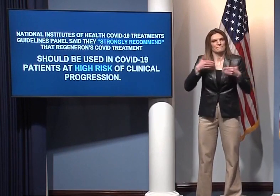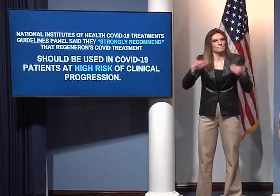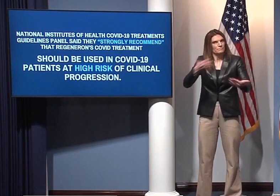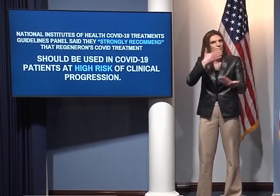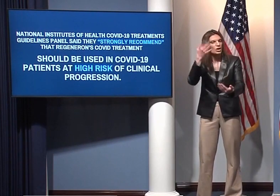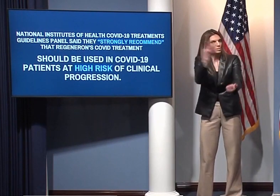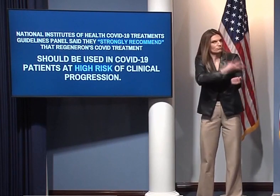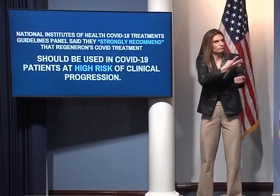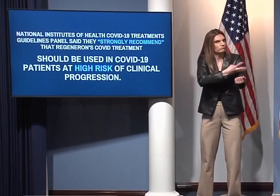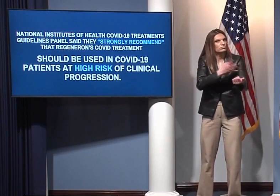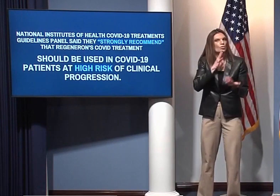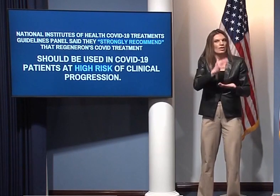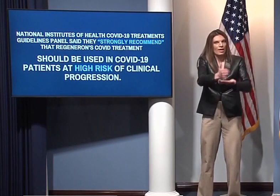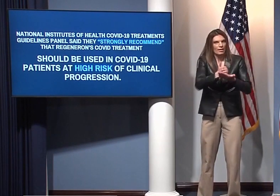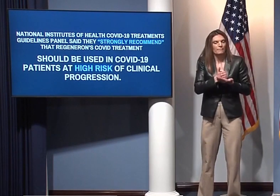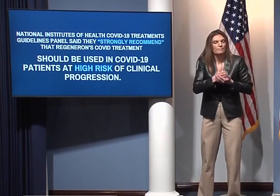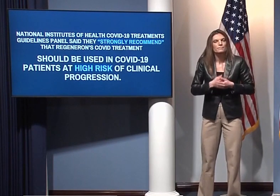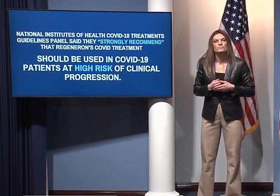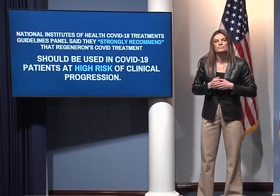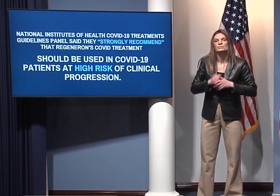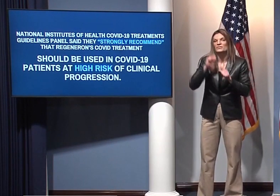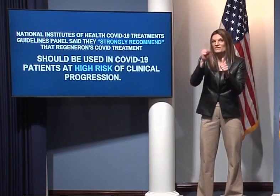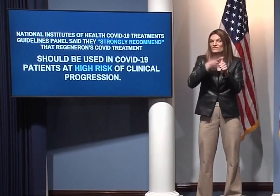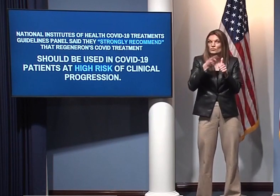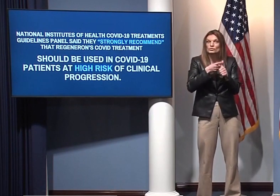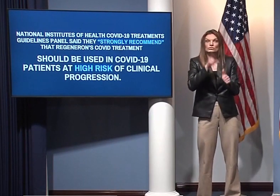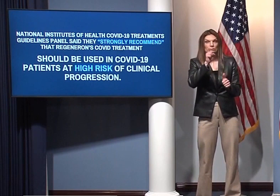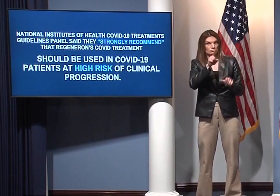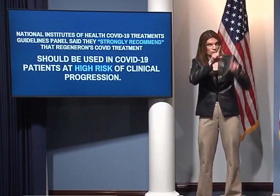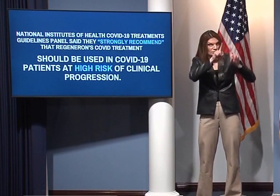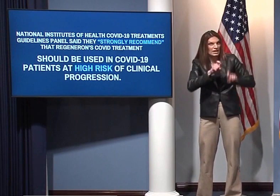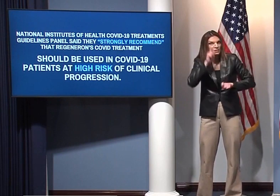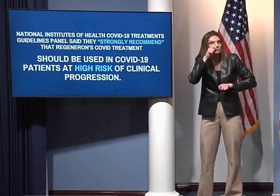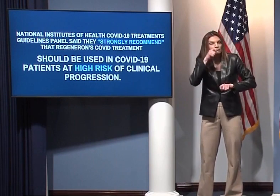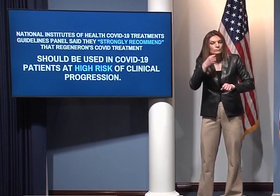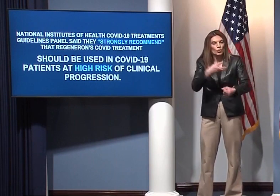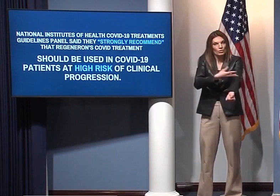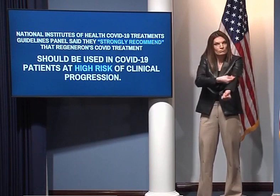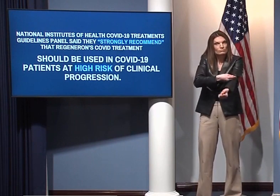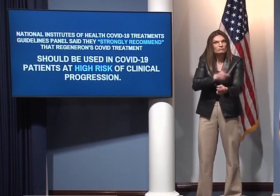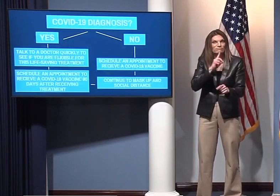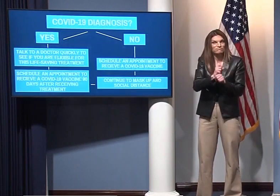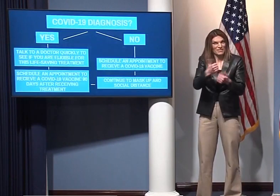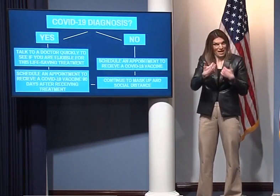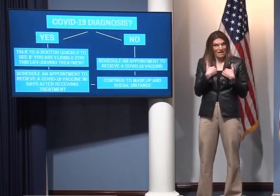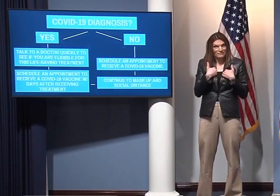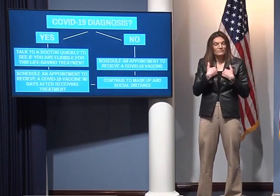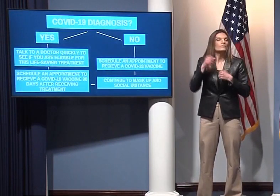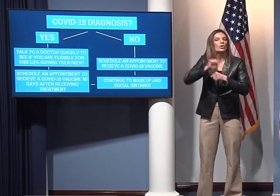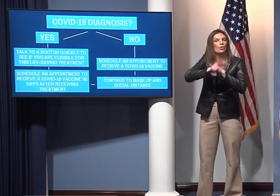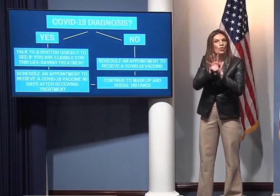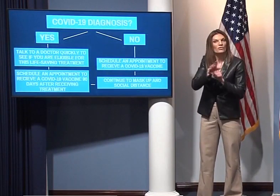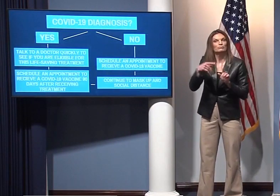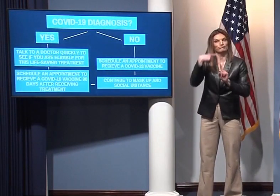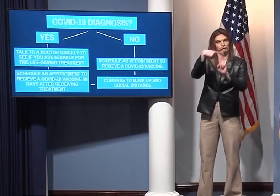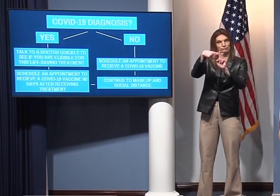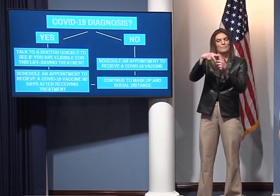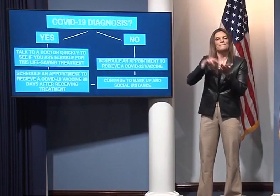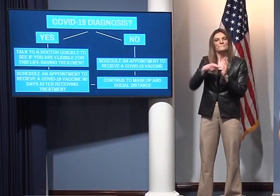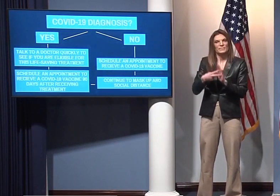possible after a qualifying patient tests positive for COVID-19. So if you are diagnosed with